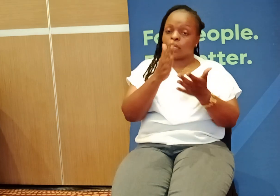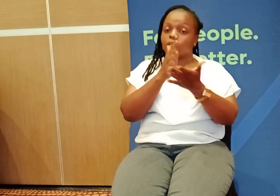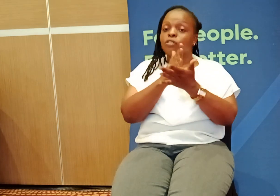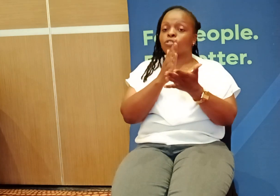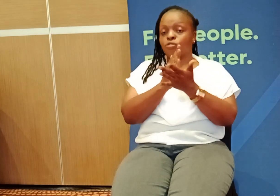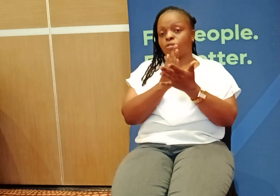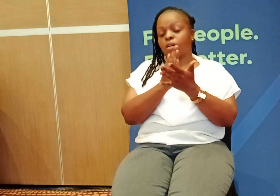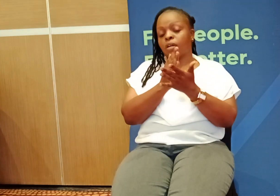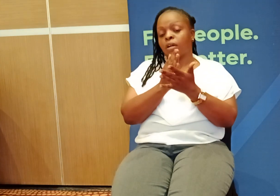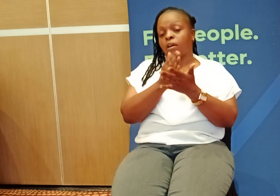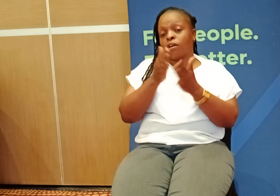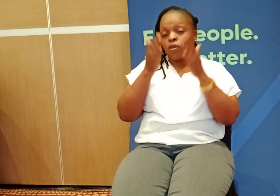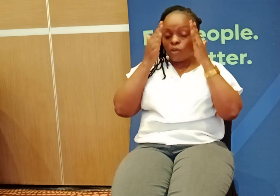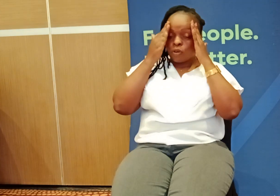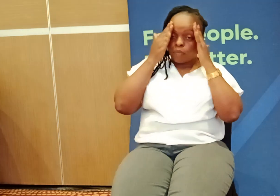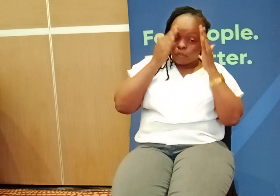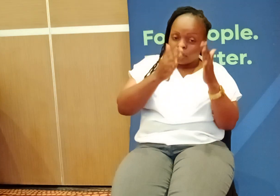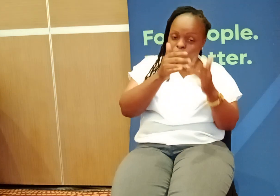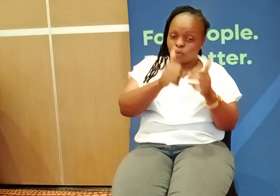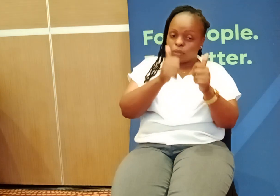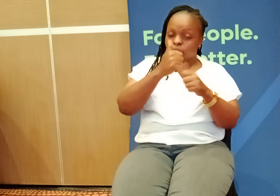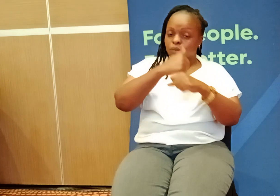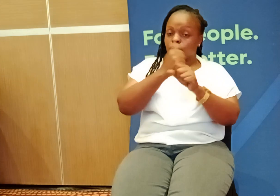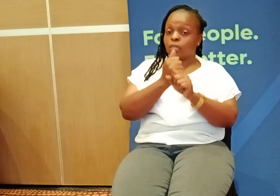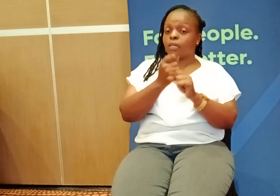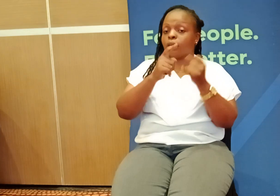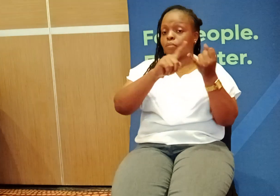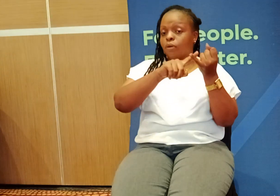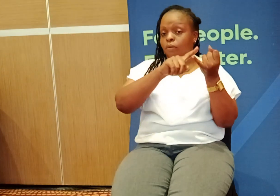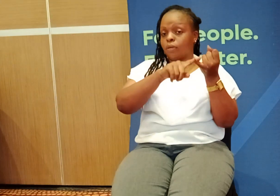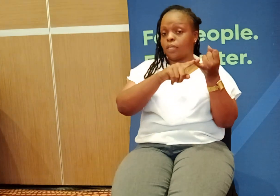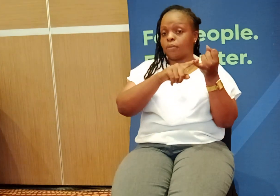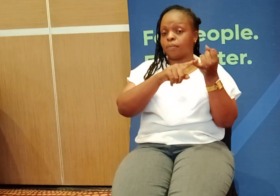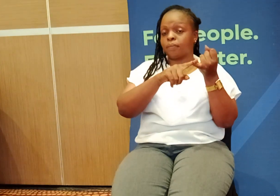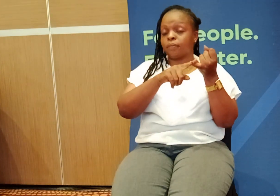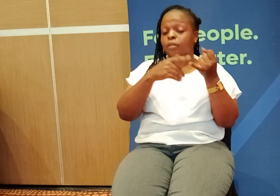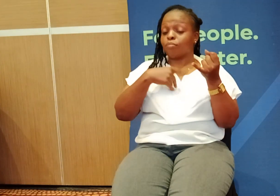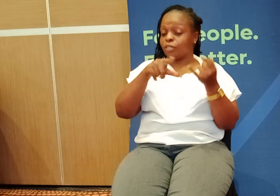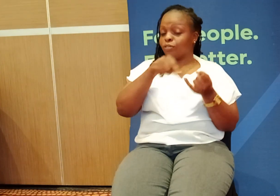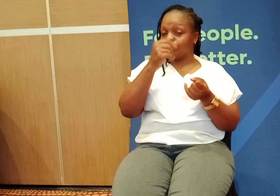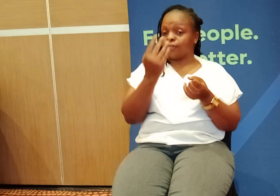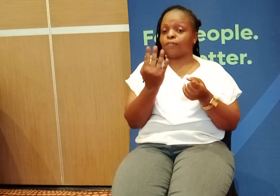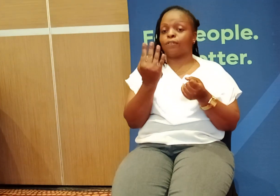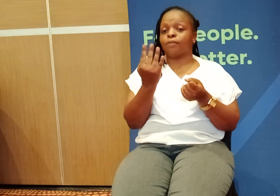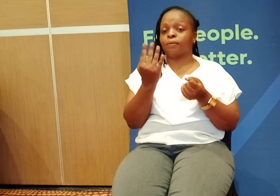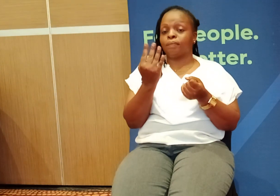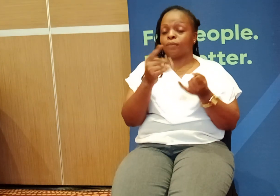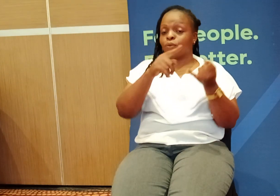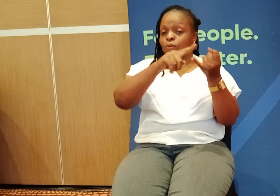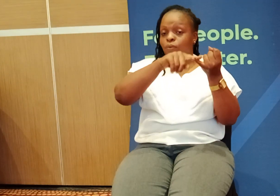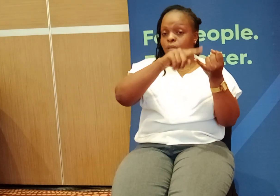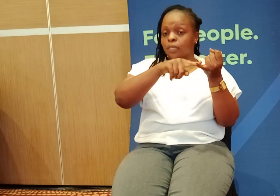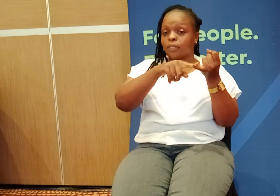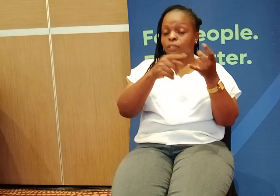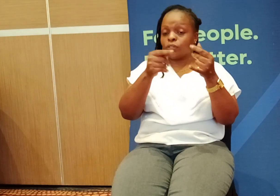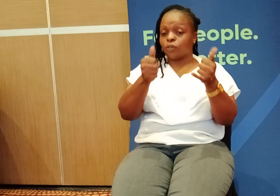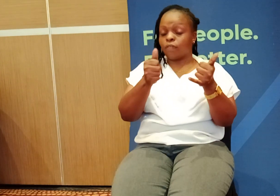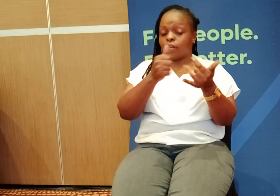those commitments are made. Number 1, so I picked 4 of them. Number 1 is addressing funding for KCB